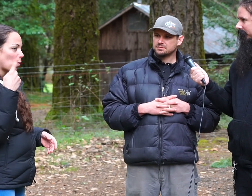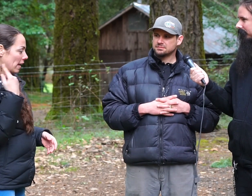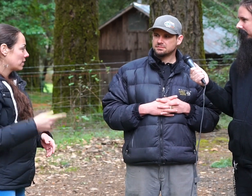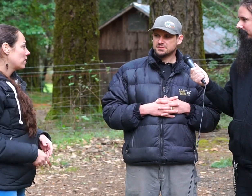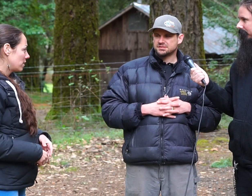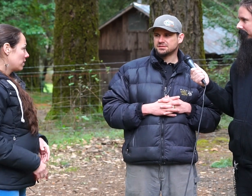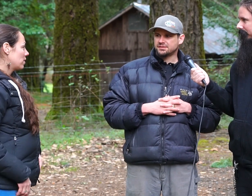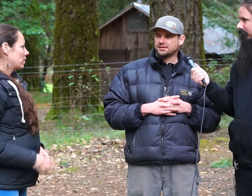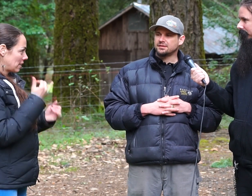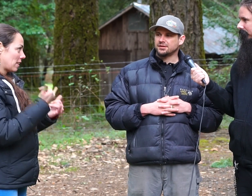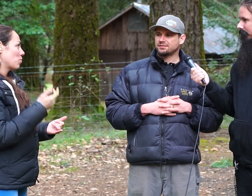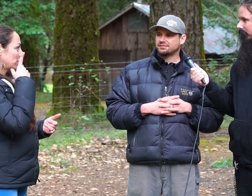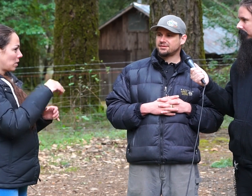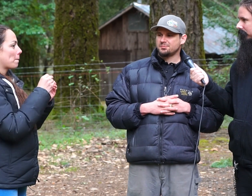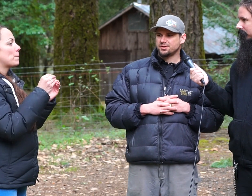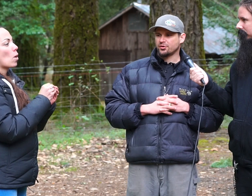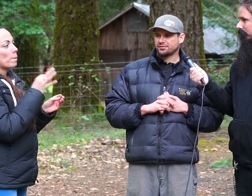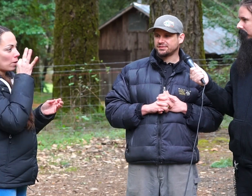she says it can be exhausting